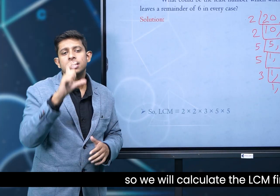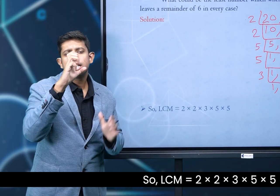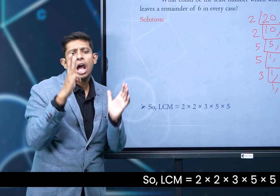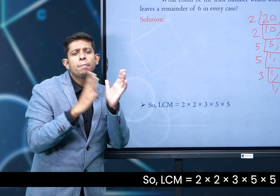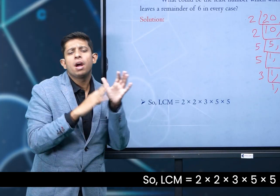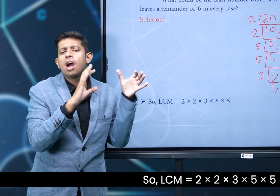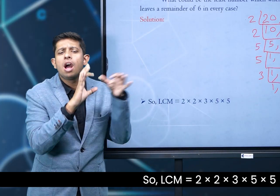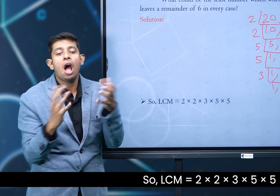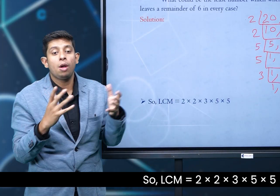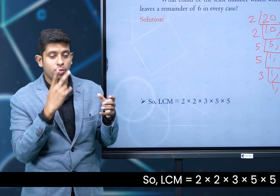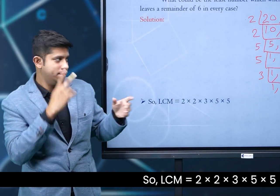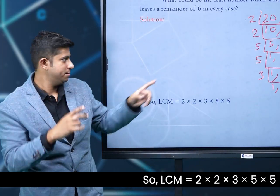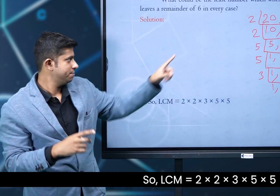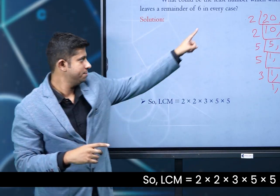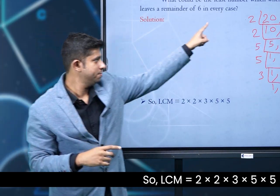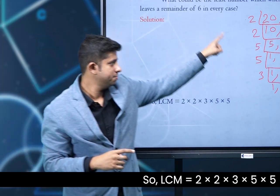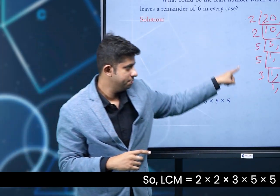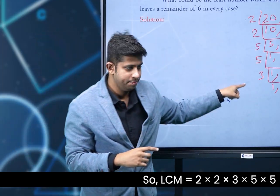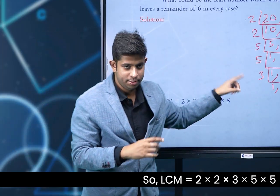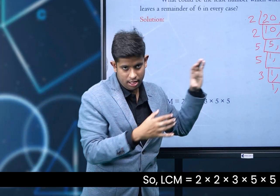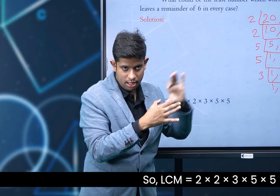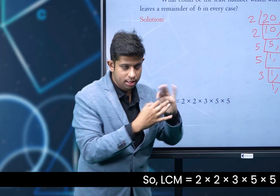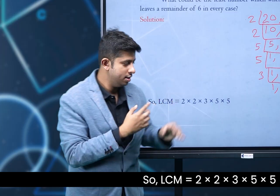So LCM is equal to